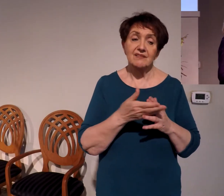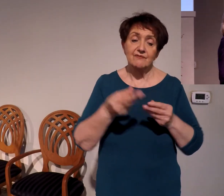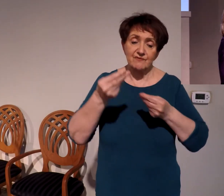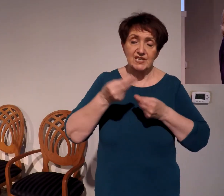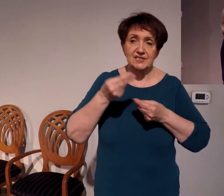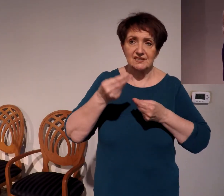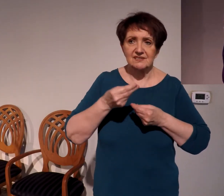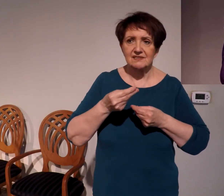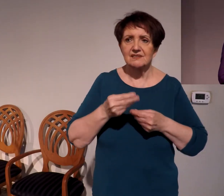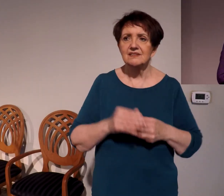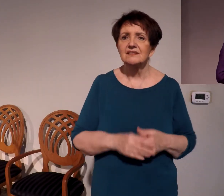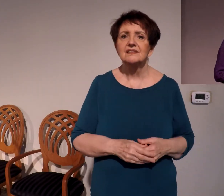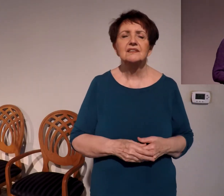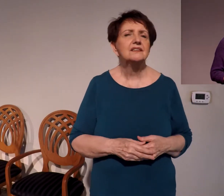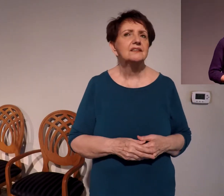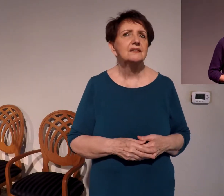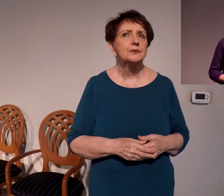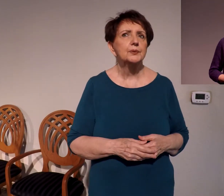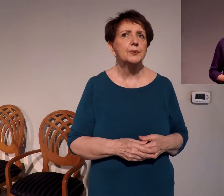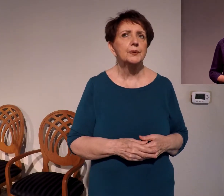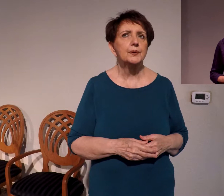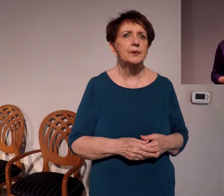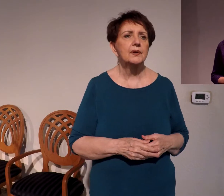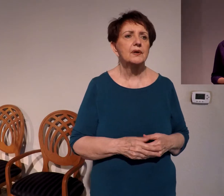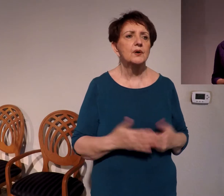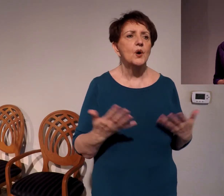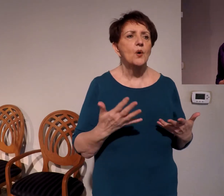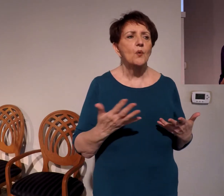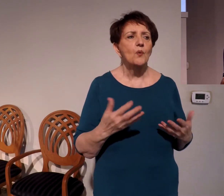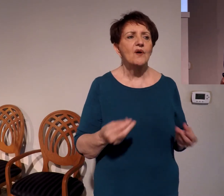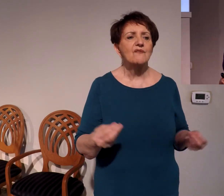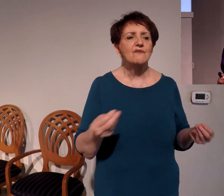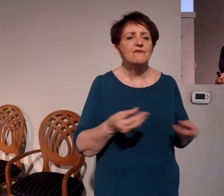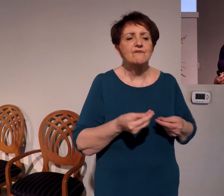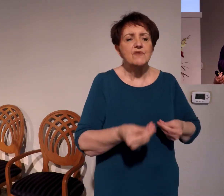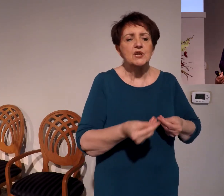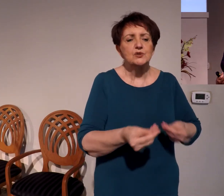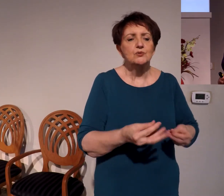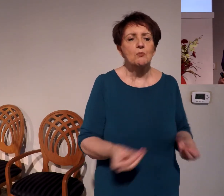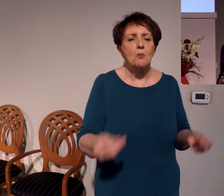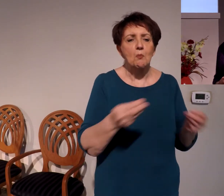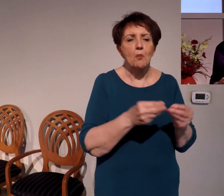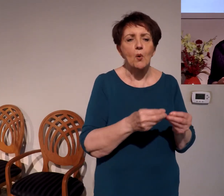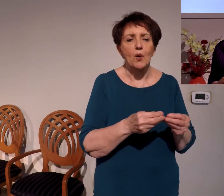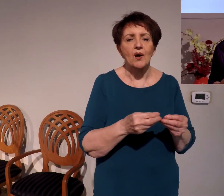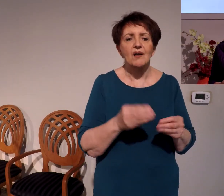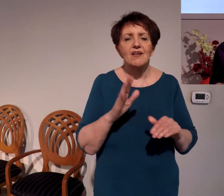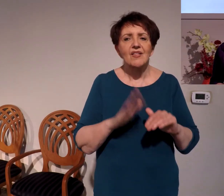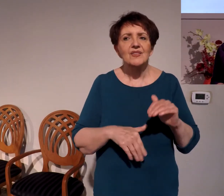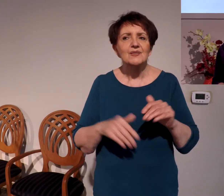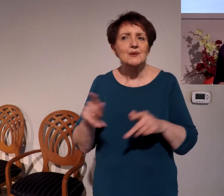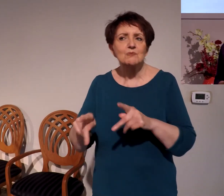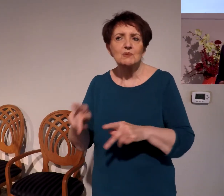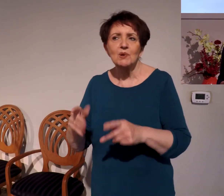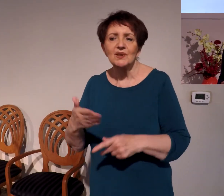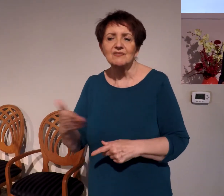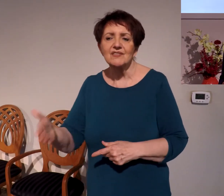And what feeds us more than the people and the things that we love? Our pets,